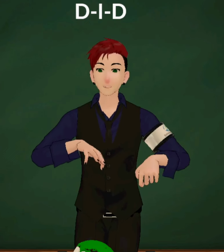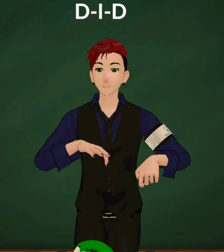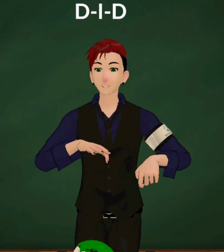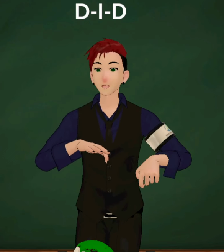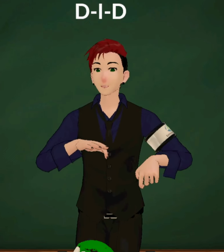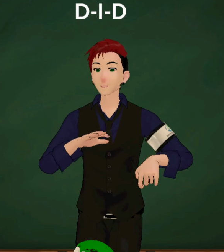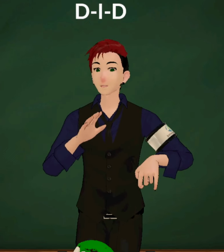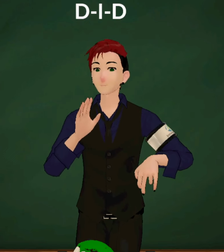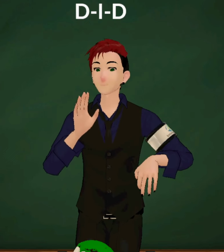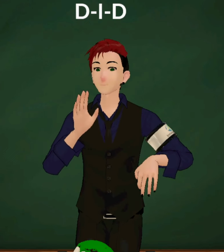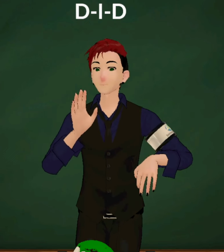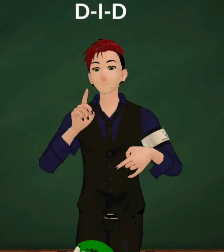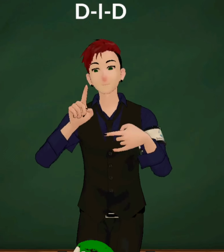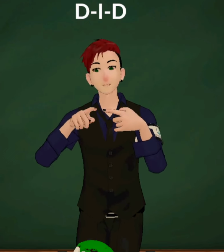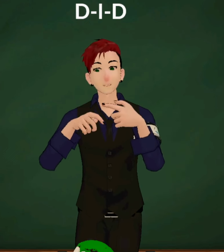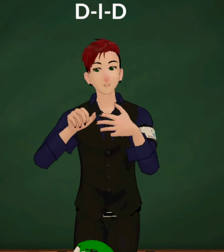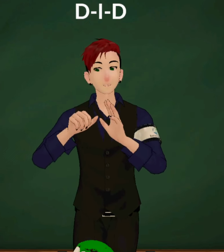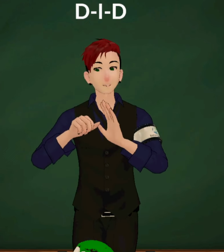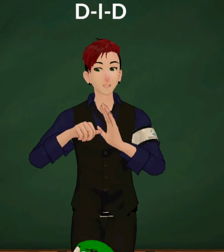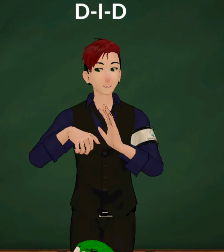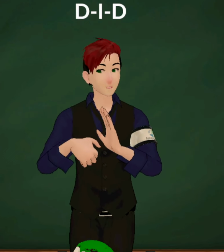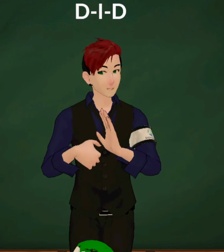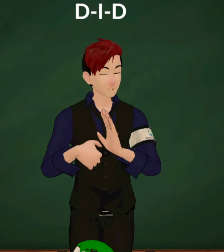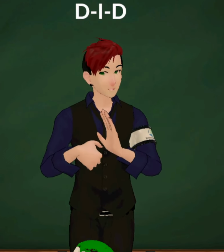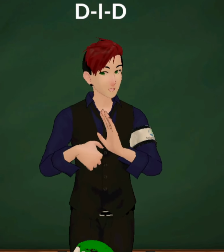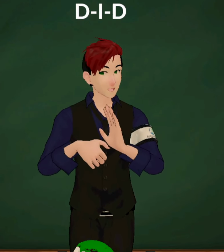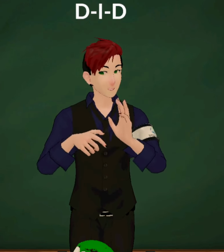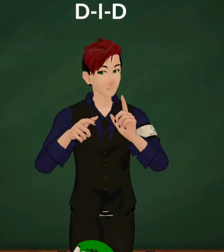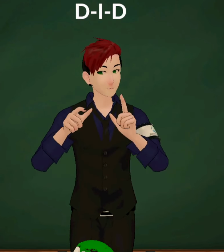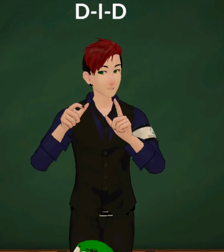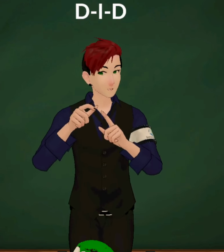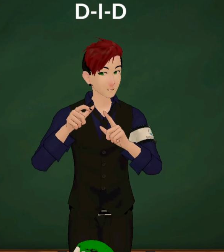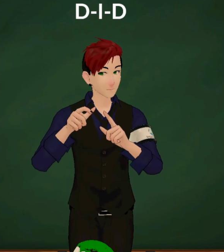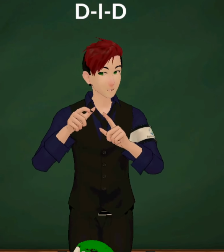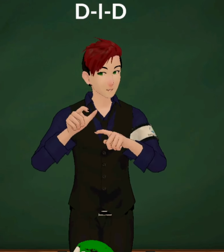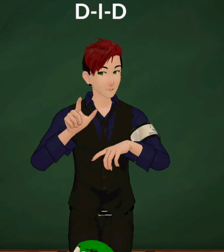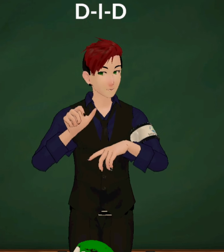for this is when you're trying to emphasize the word did.